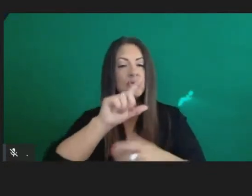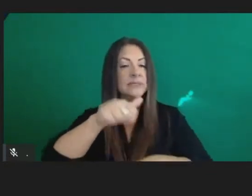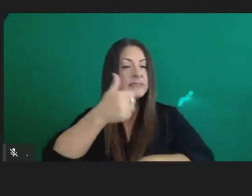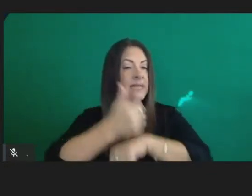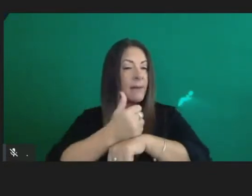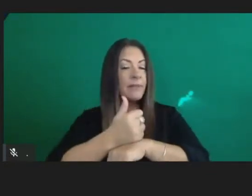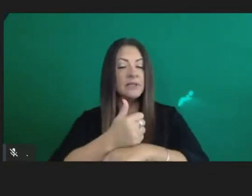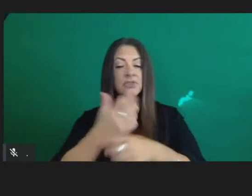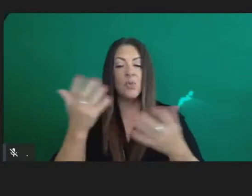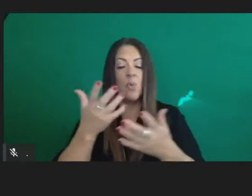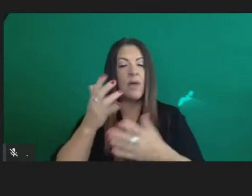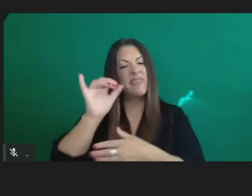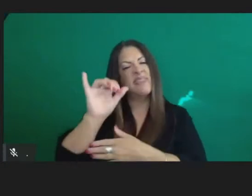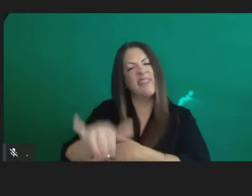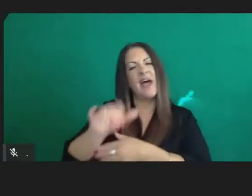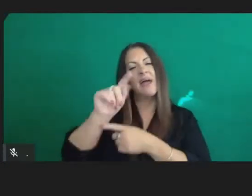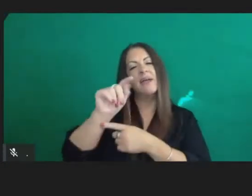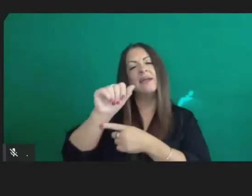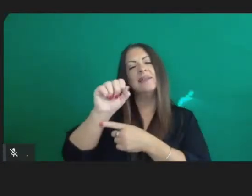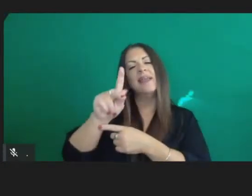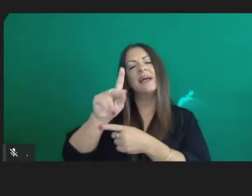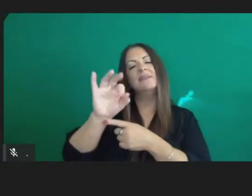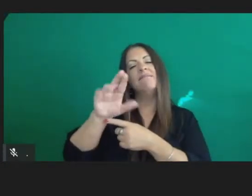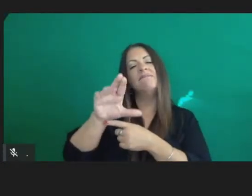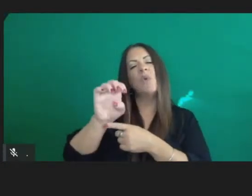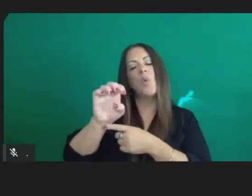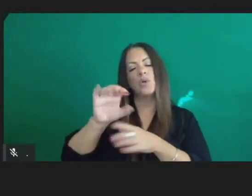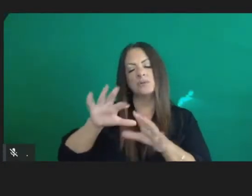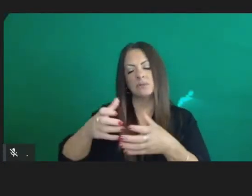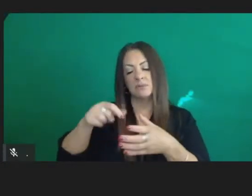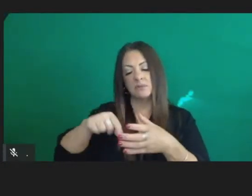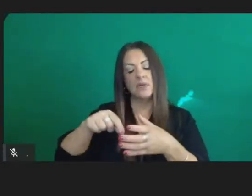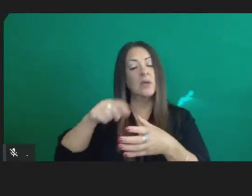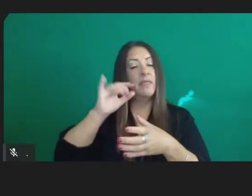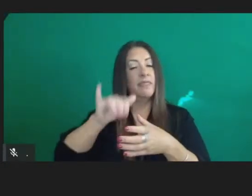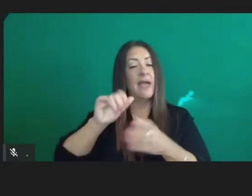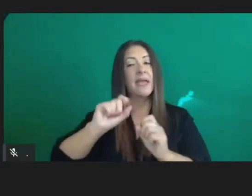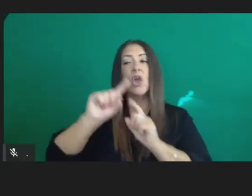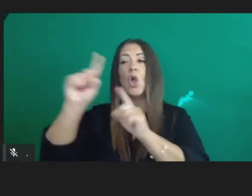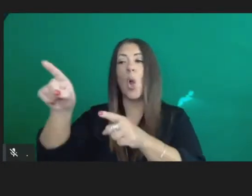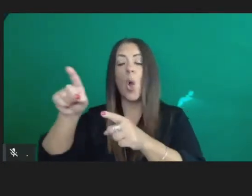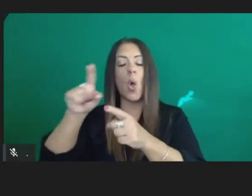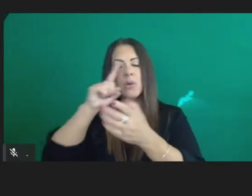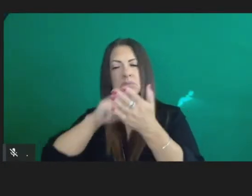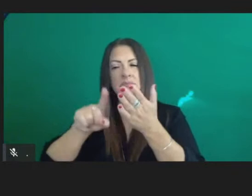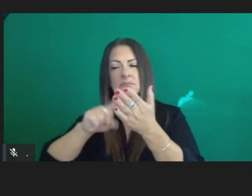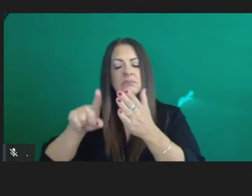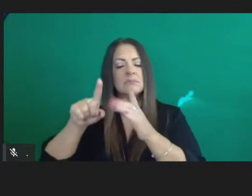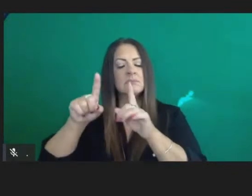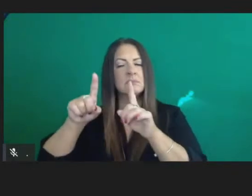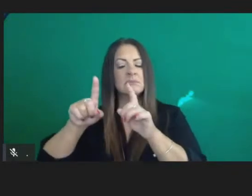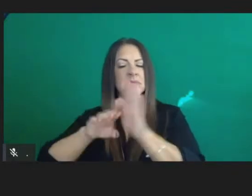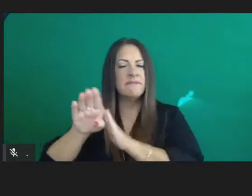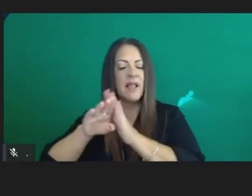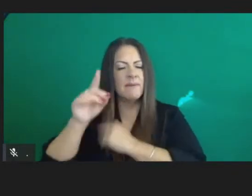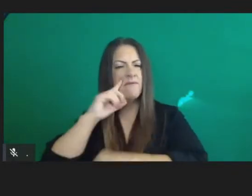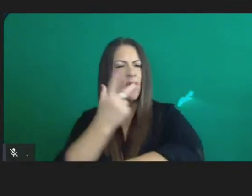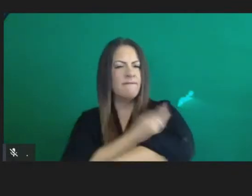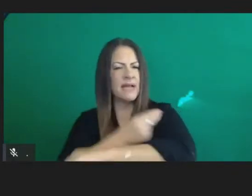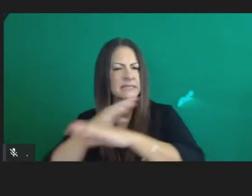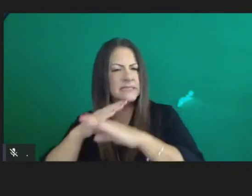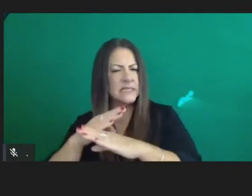that task force to test any potential vaccine that you mentioned a few weeks ago? Oh, sure. Thanks for both questions,